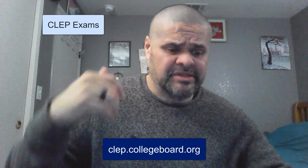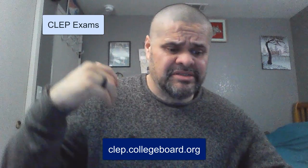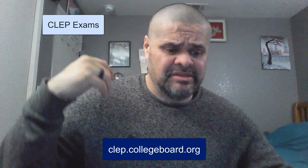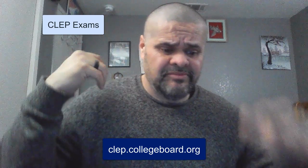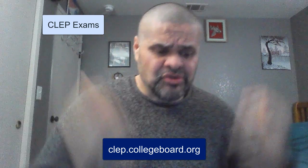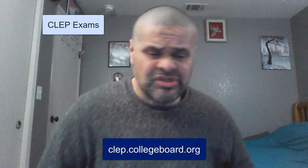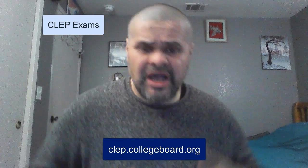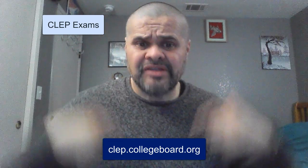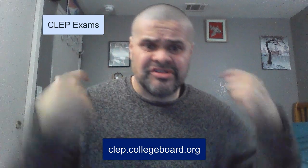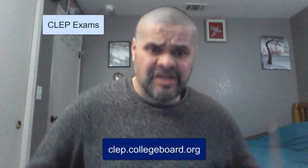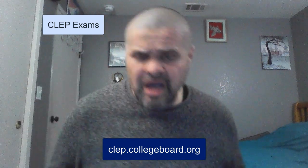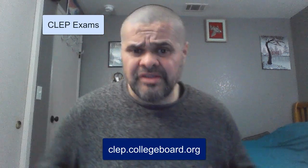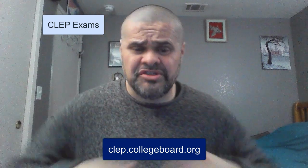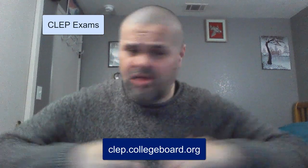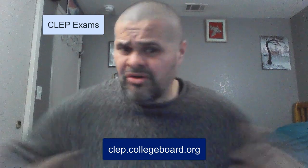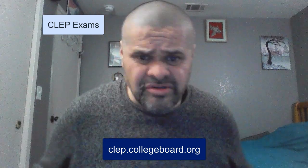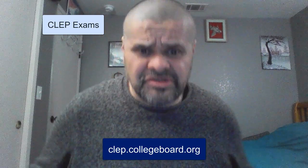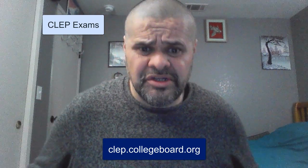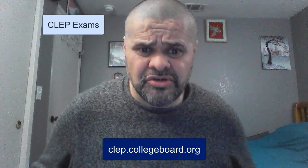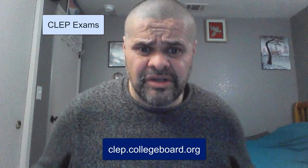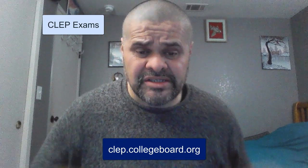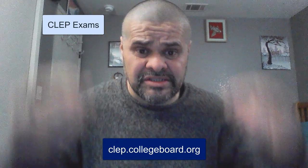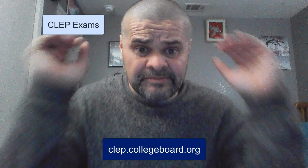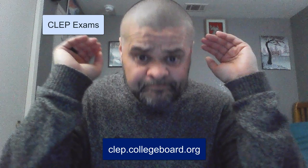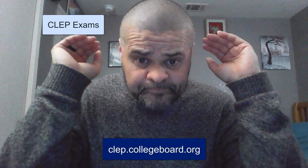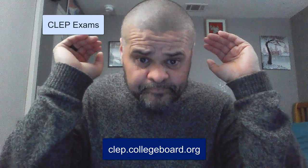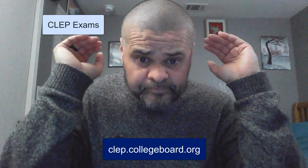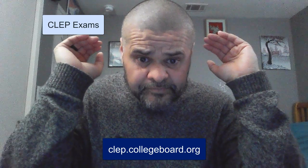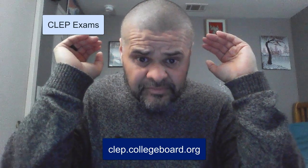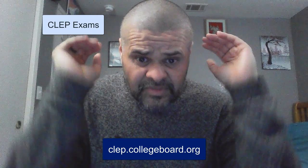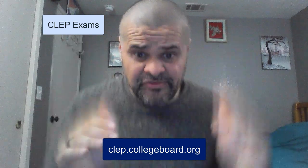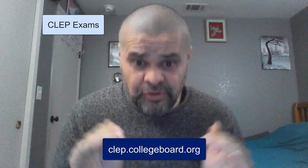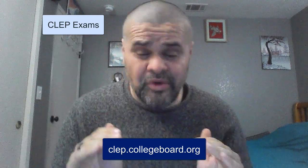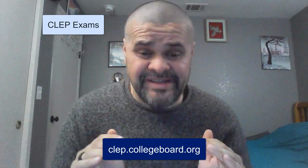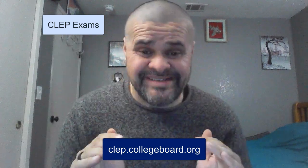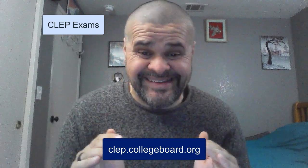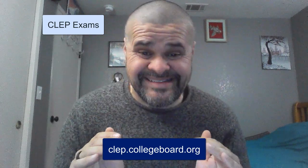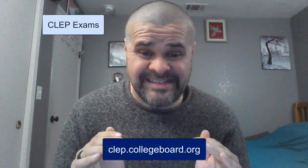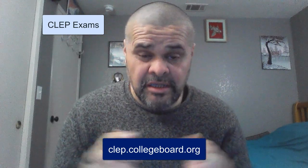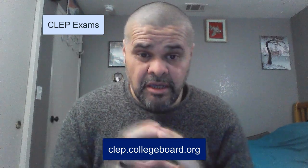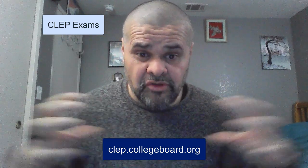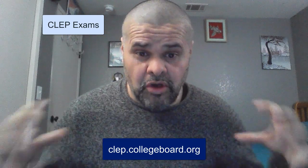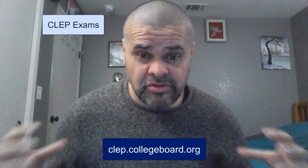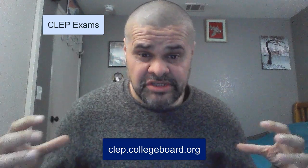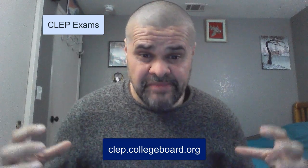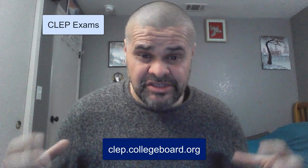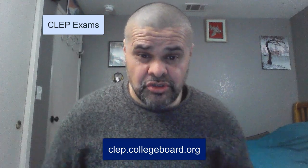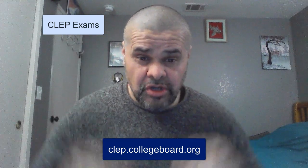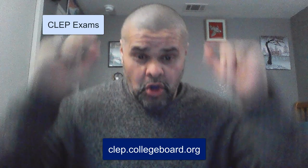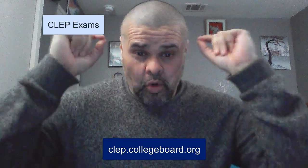macroeconomics, sociology, psychology, all of those are intro classes. If you don't want to sit for the whole semester, or